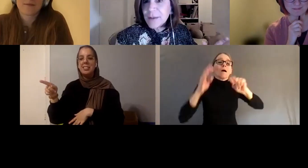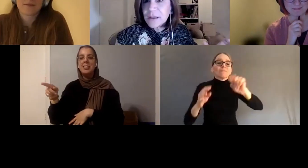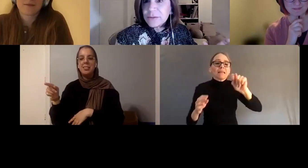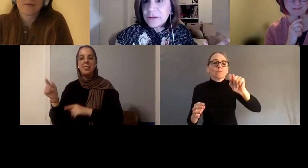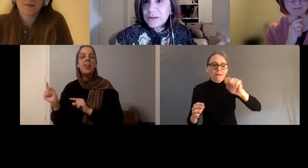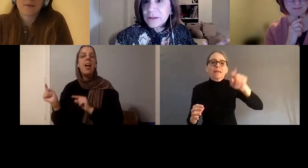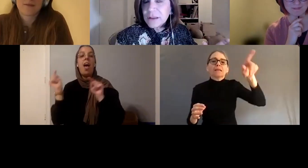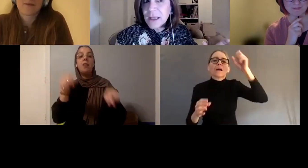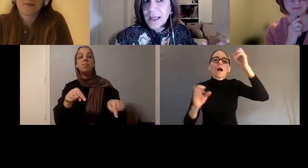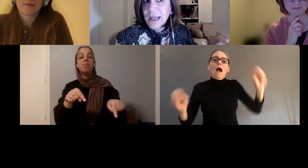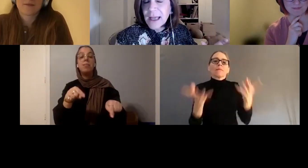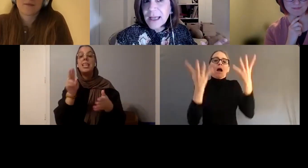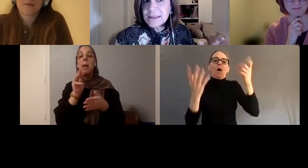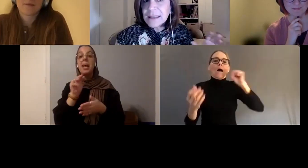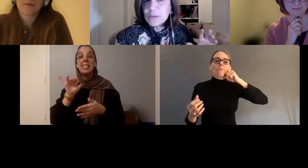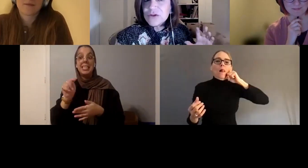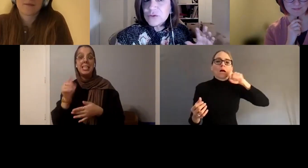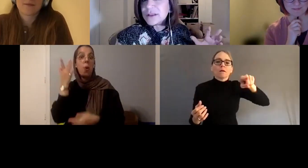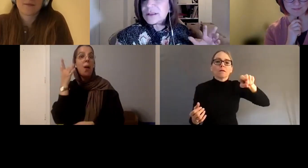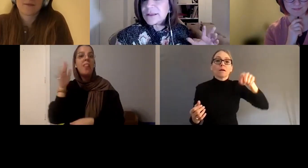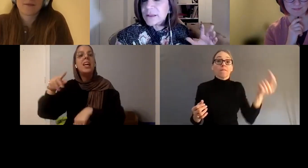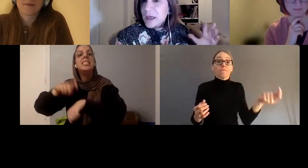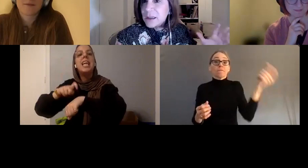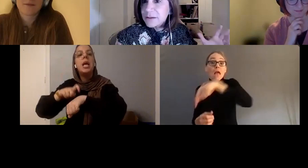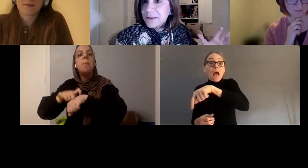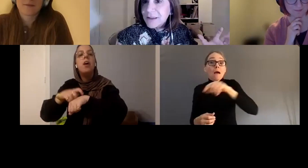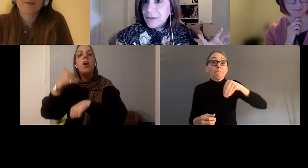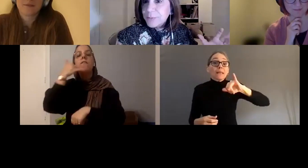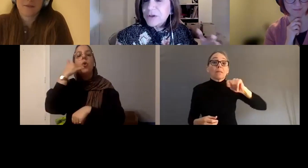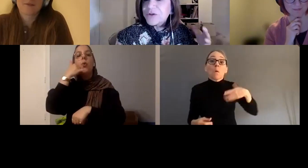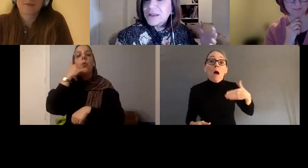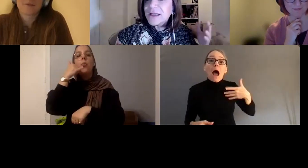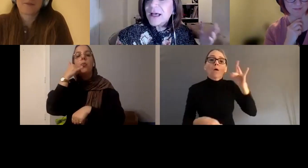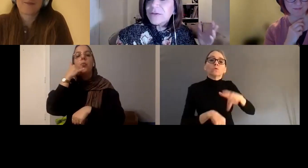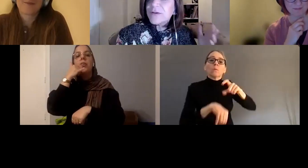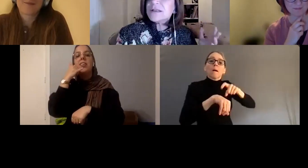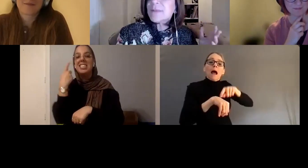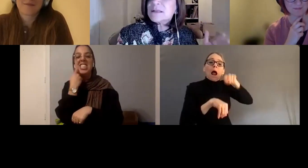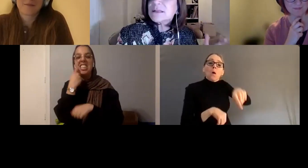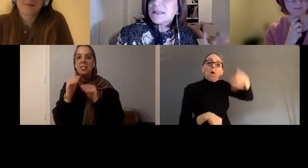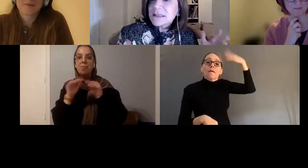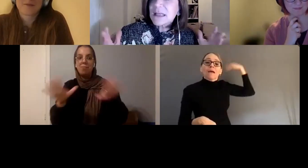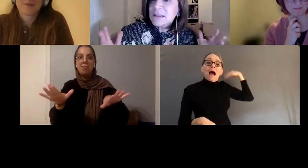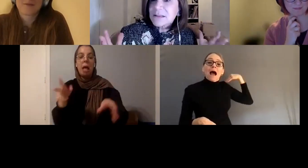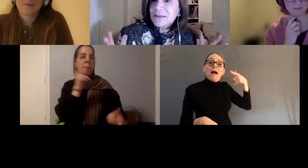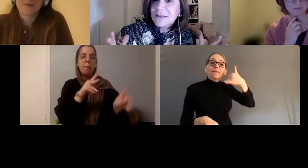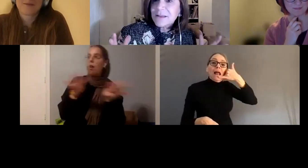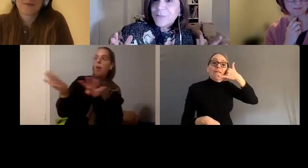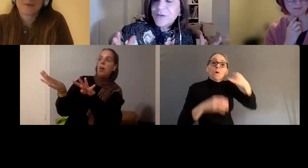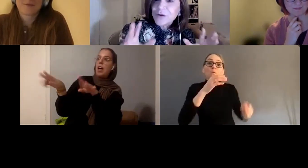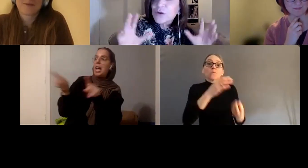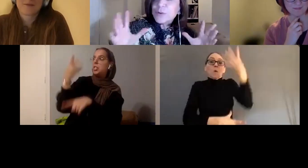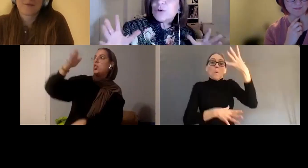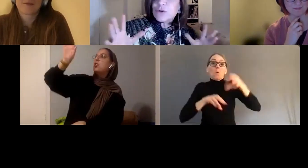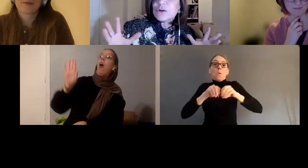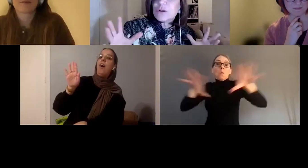come out, and he was treated like a god because he had had a fundamental insight that